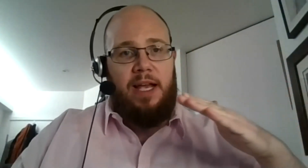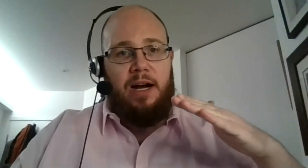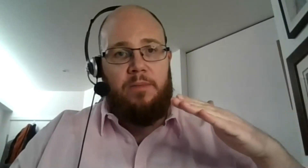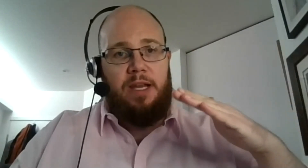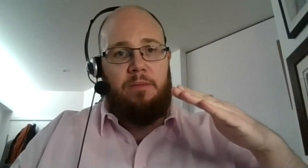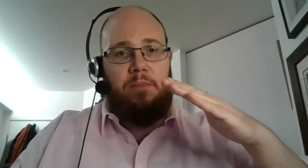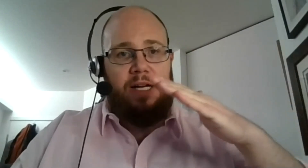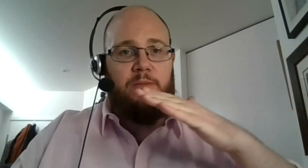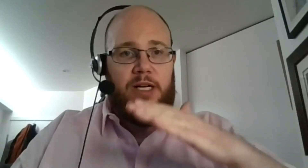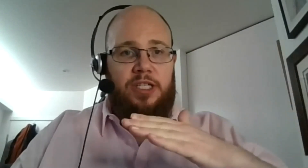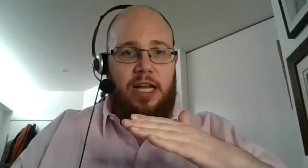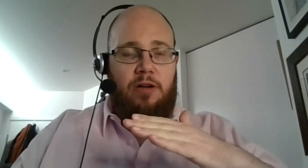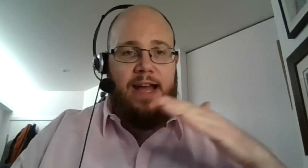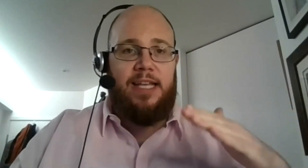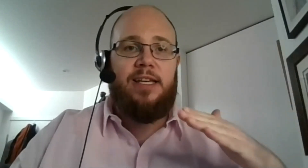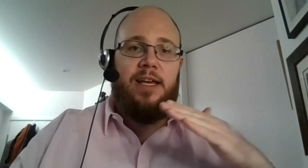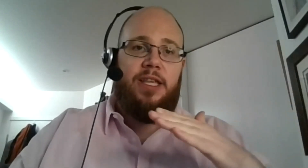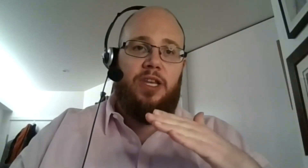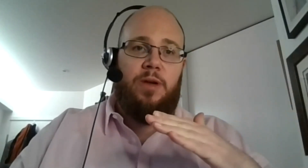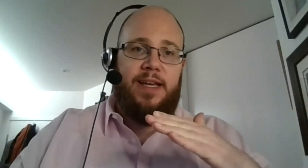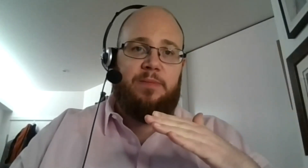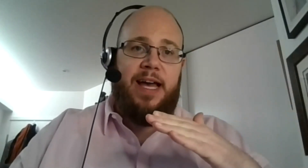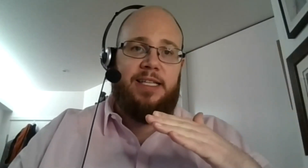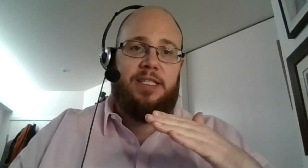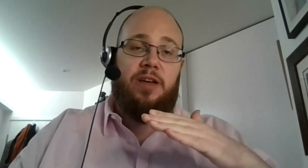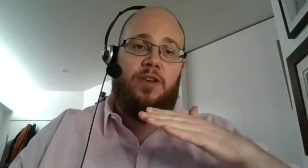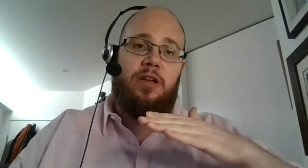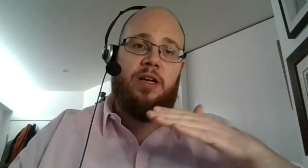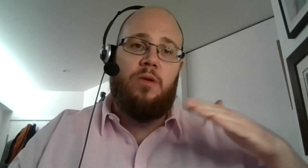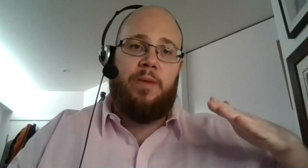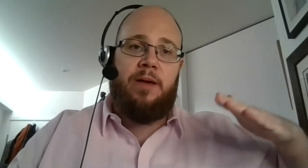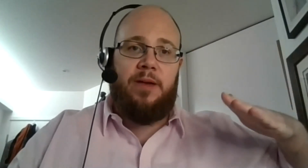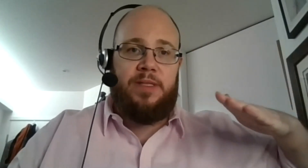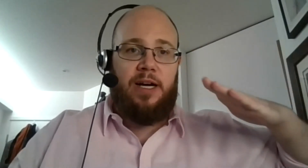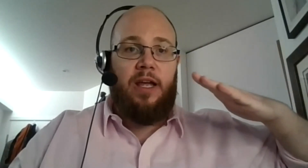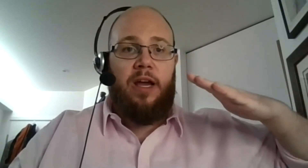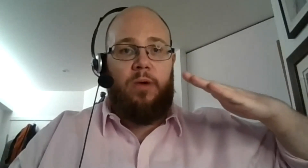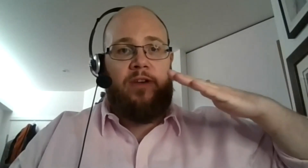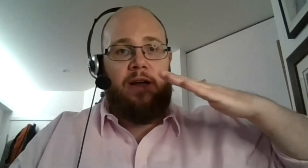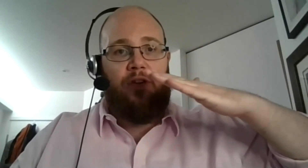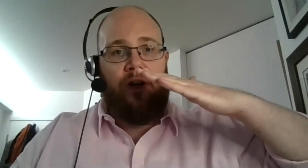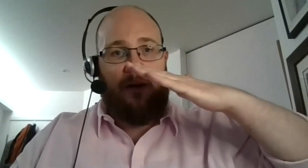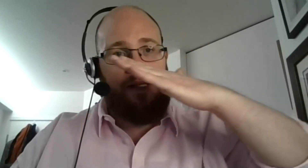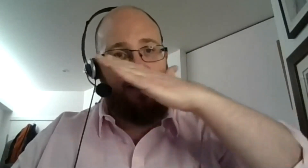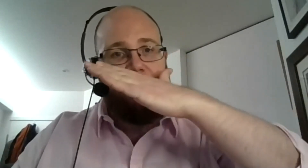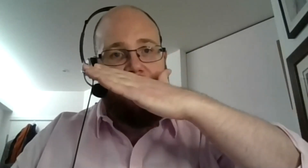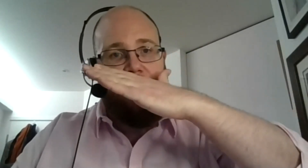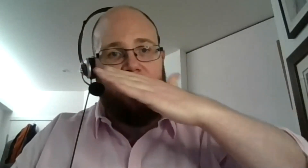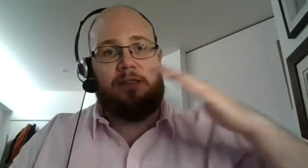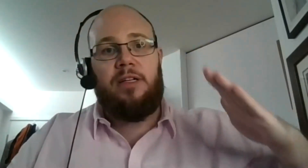up, but at a much, much slower rate than you would have expected. So if you look at what Birmingham's done, we've kind of gone up as a slow hill,